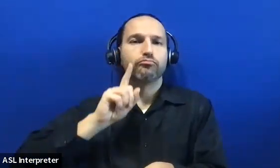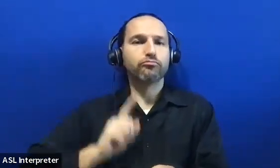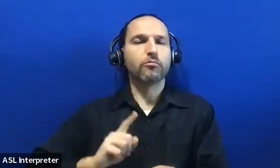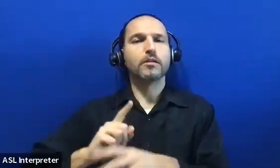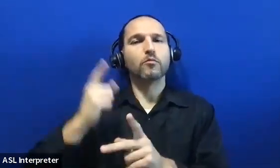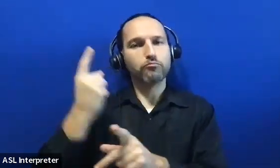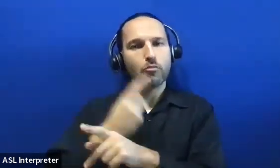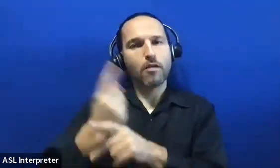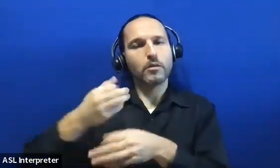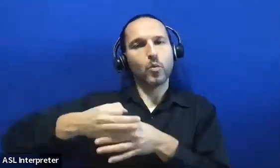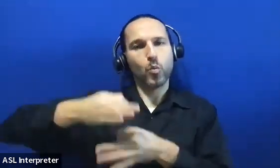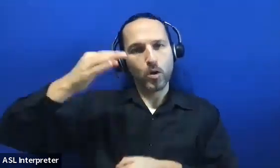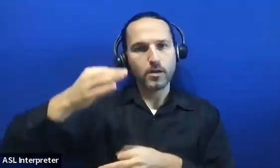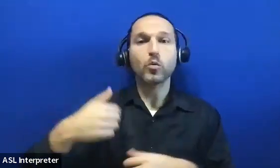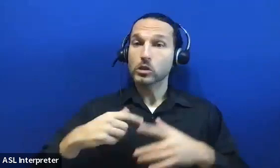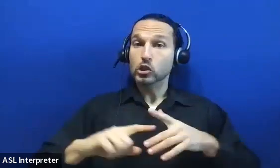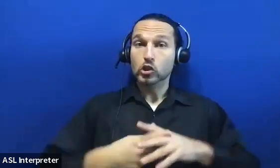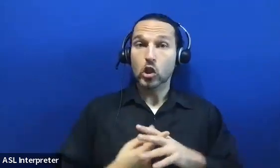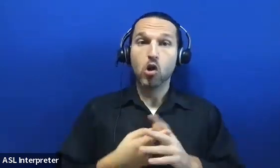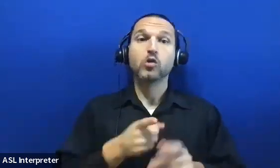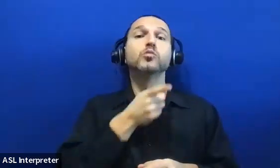we trigger that swallow,